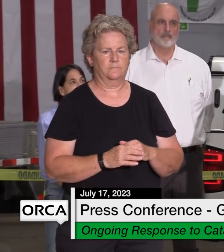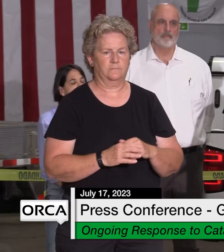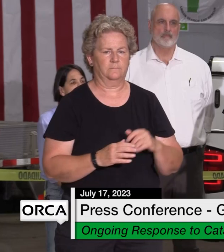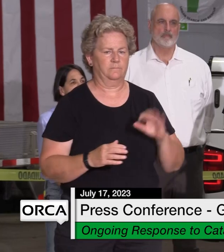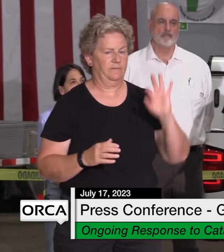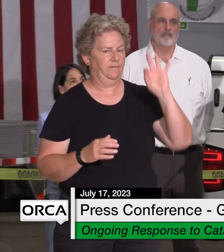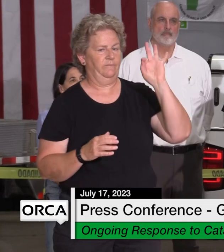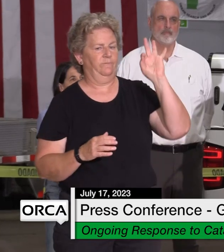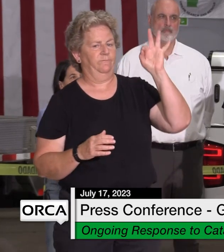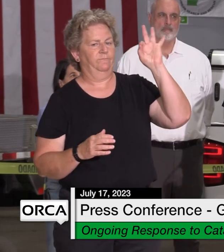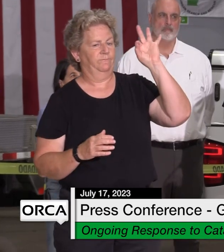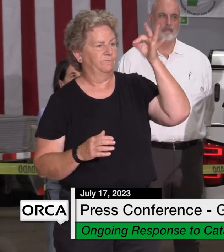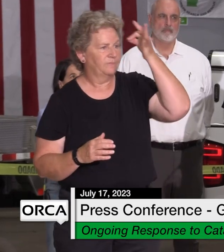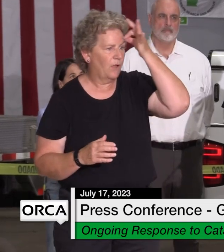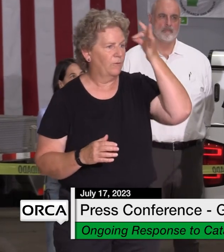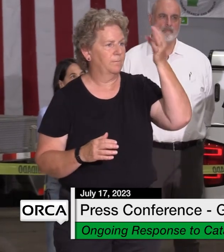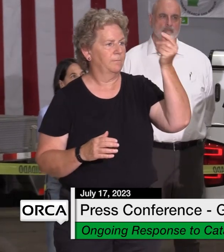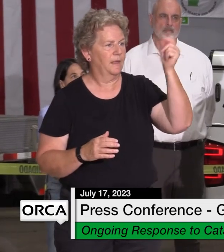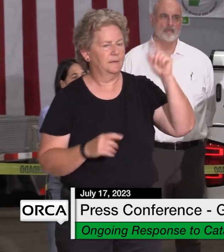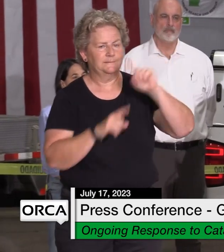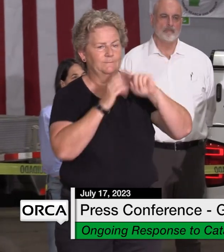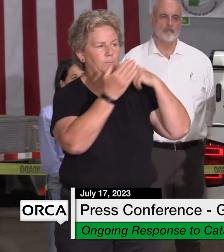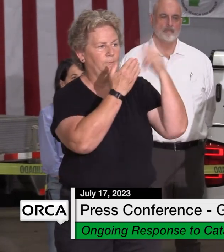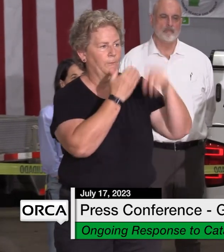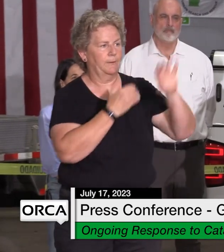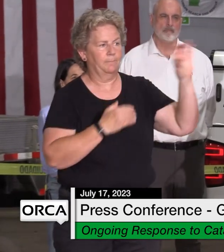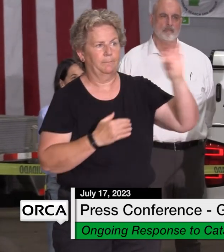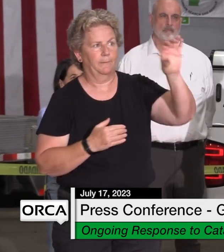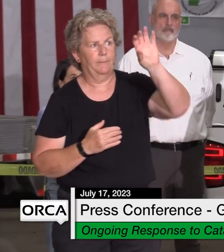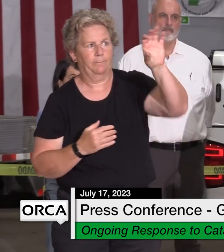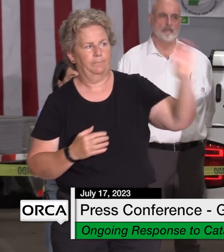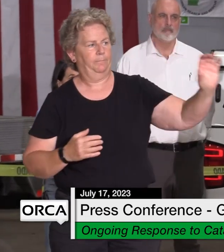Vermonters rely on is strong and more resilient.